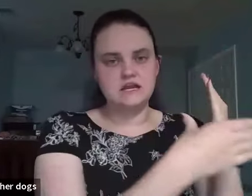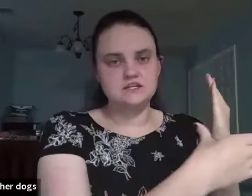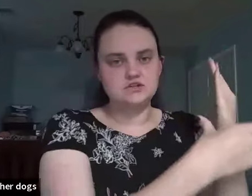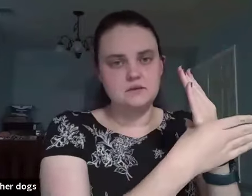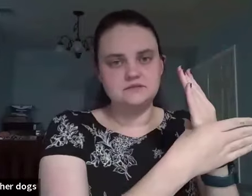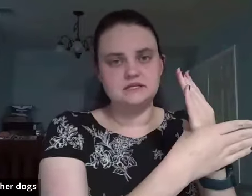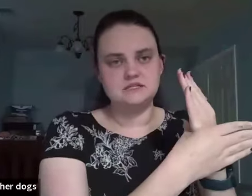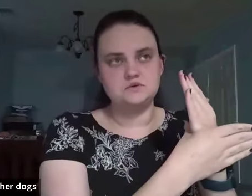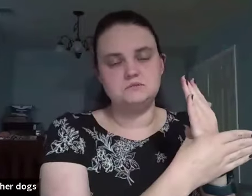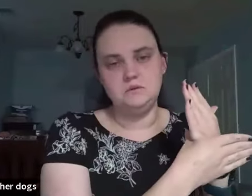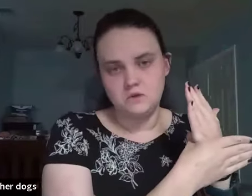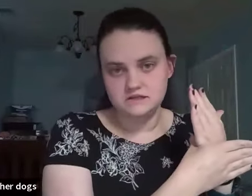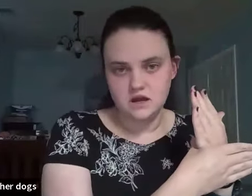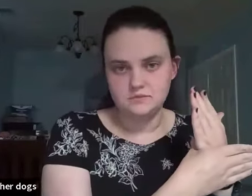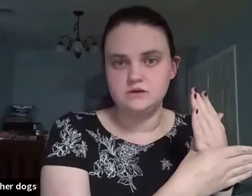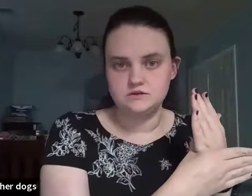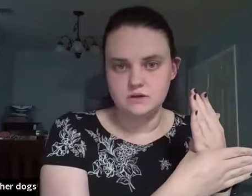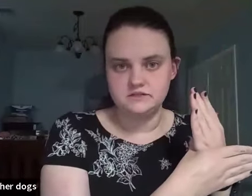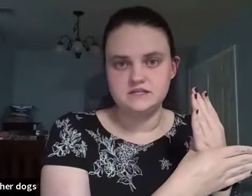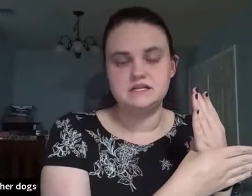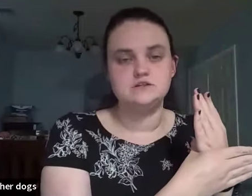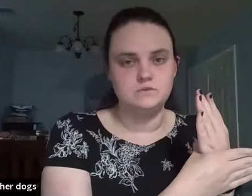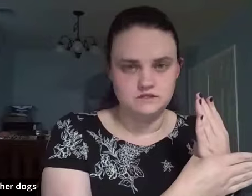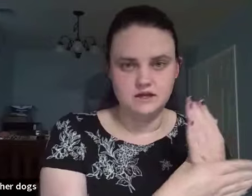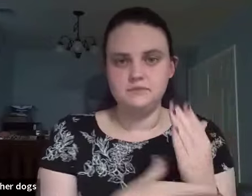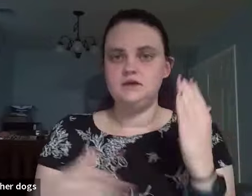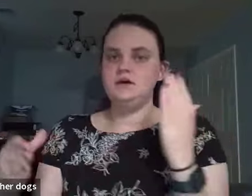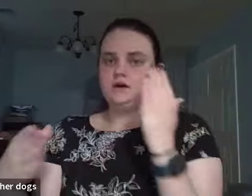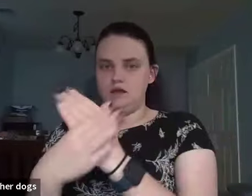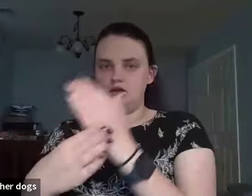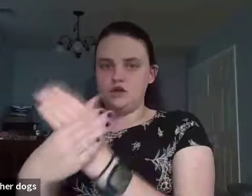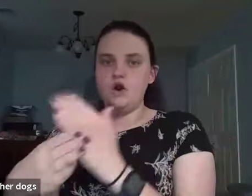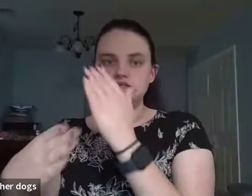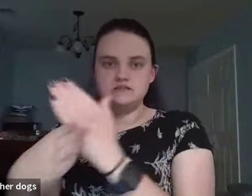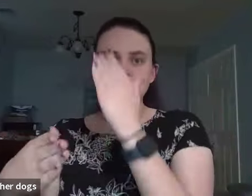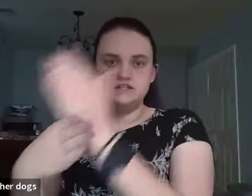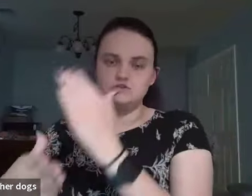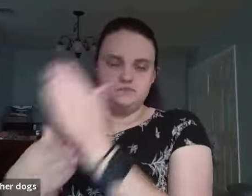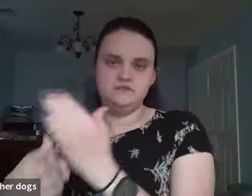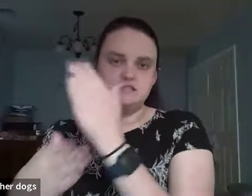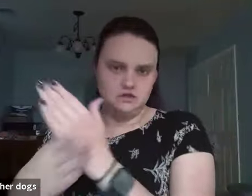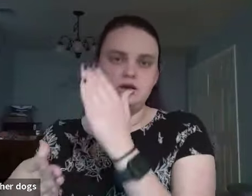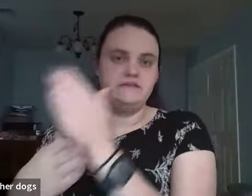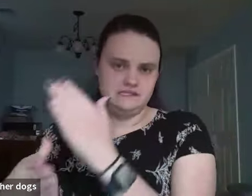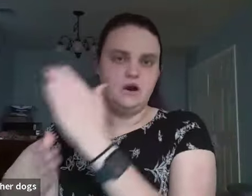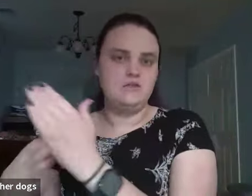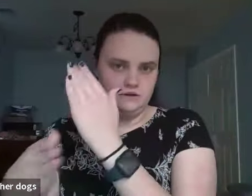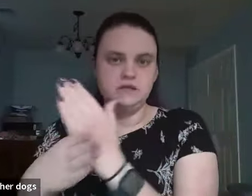that interrupting is supposed to be one time. You interrupted my sentence one time. Constantly interrupting, that's annoying and that's bothering